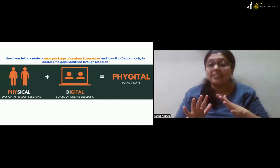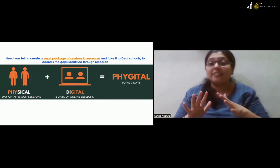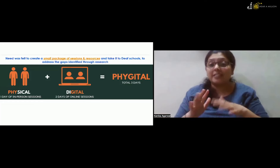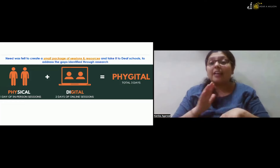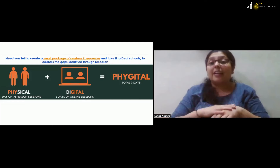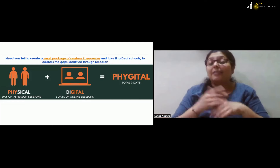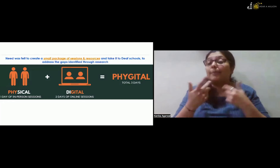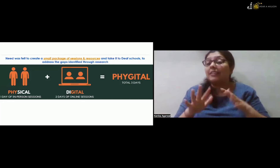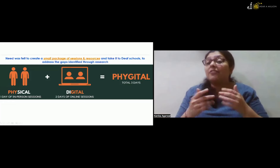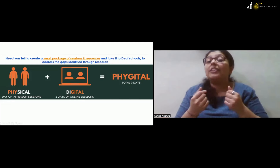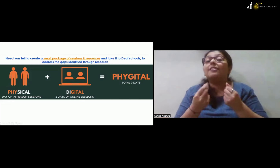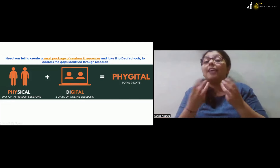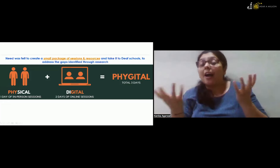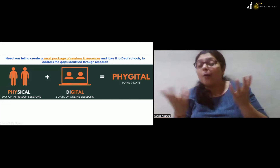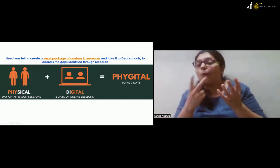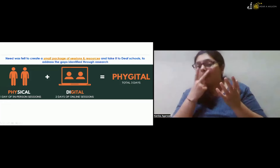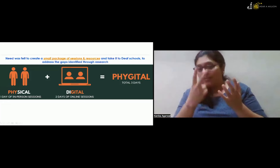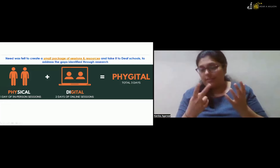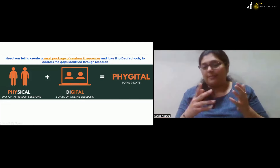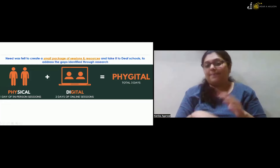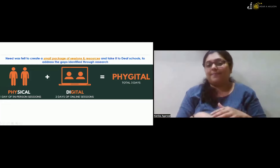mixing physical and digital.